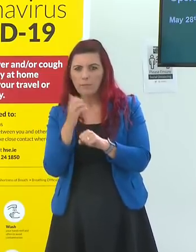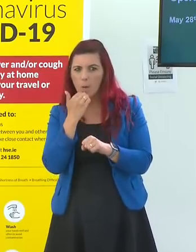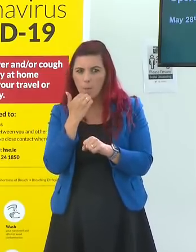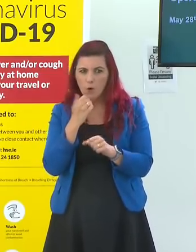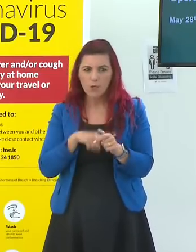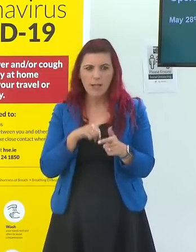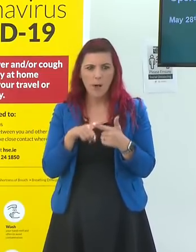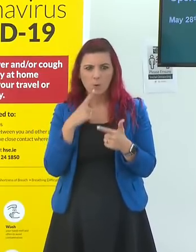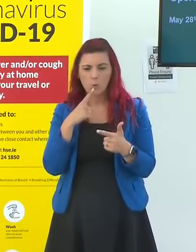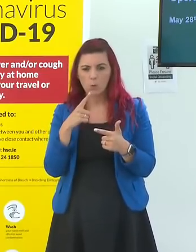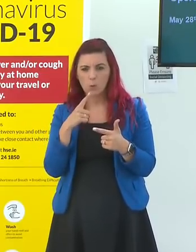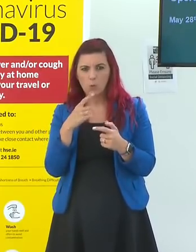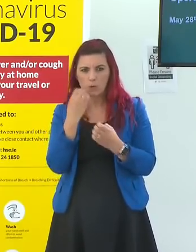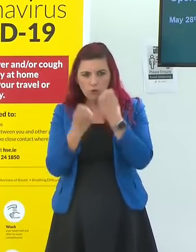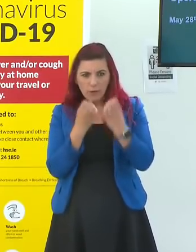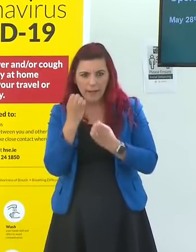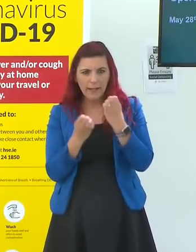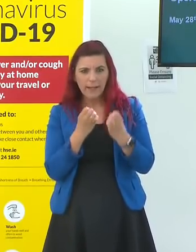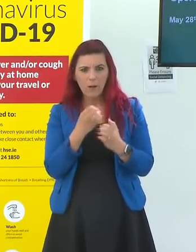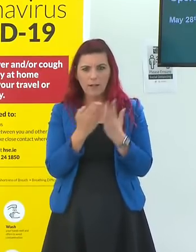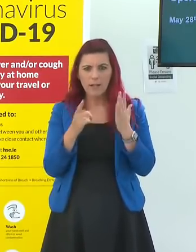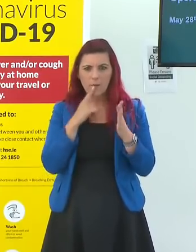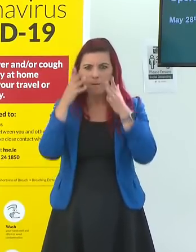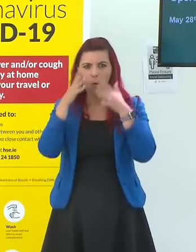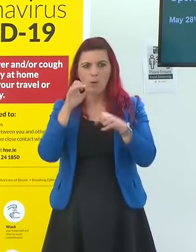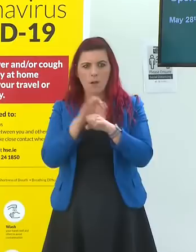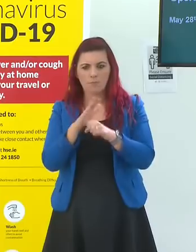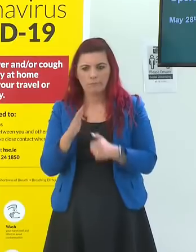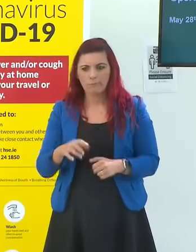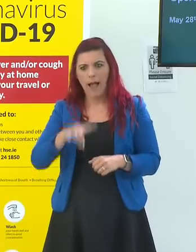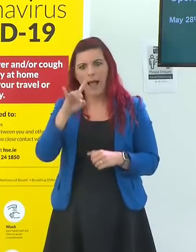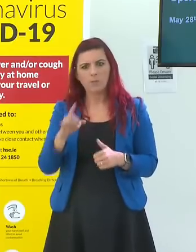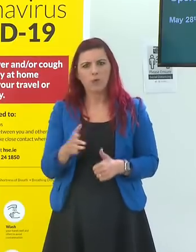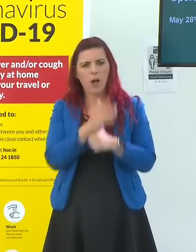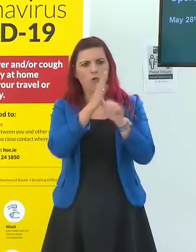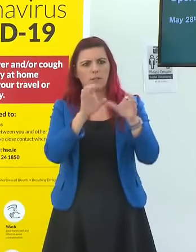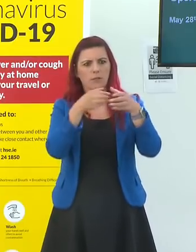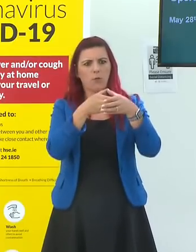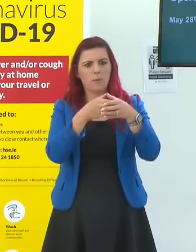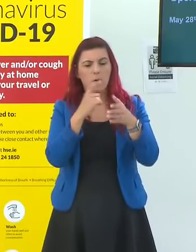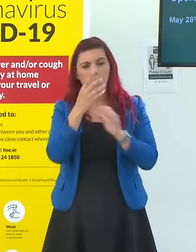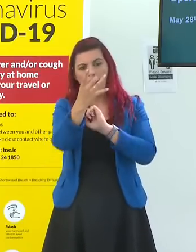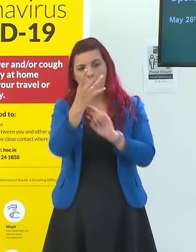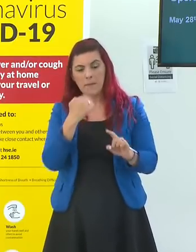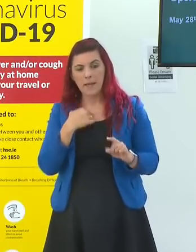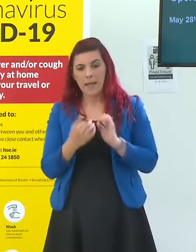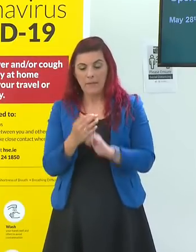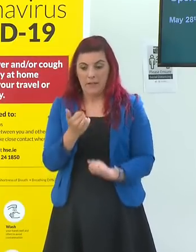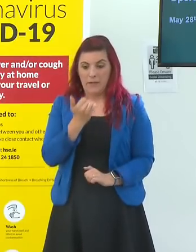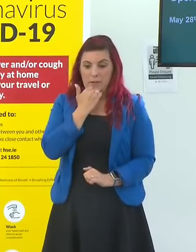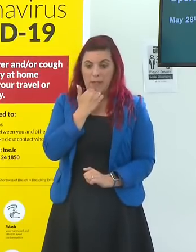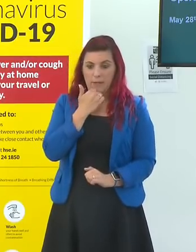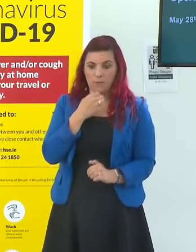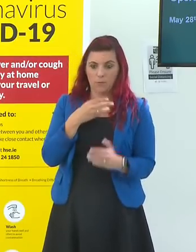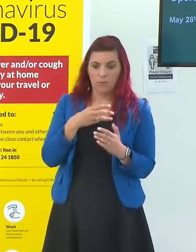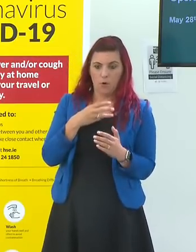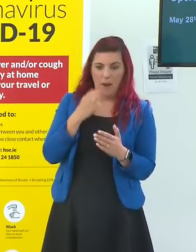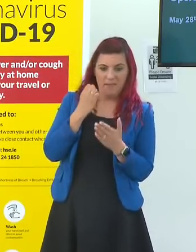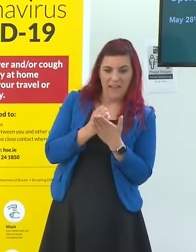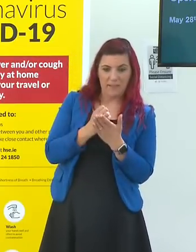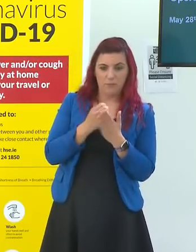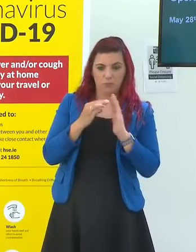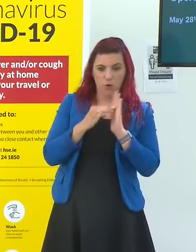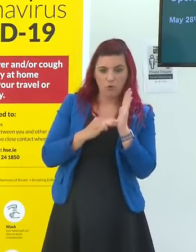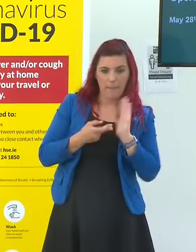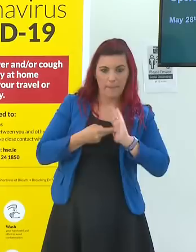screening test, focusing on high priority groups. So if you ask me, is there a date for starting up the program the way it